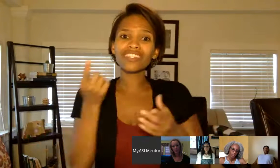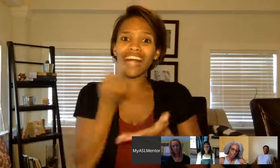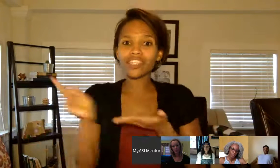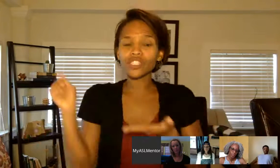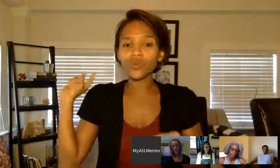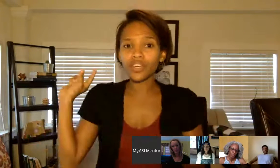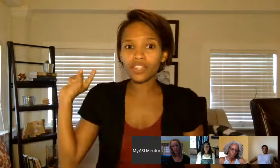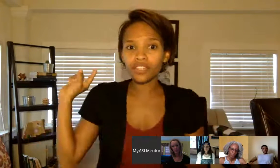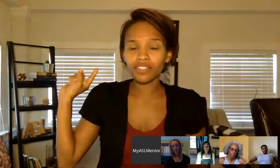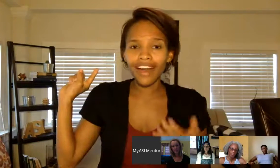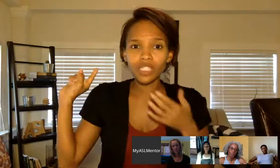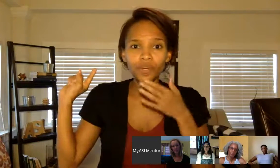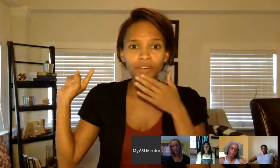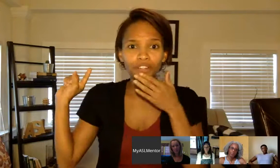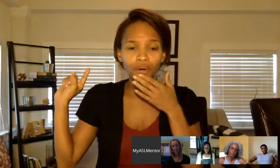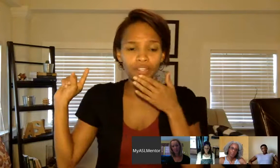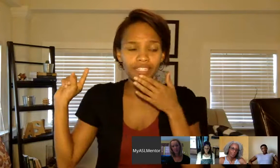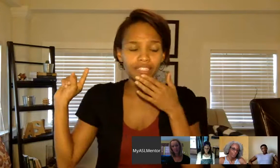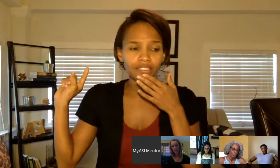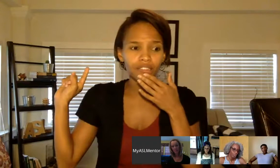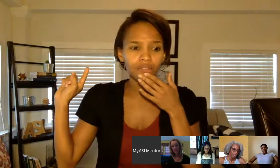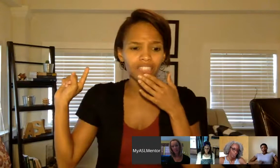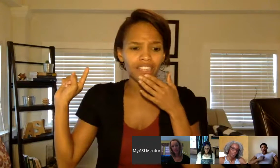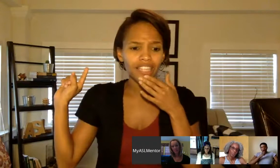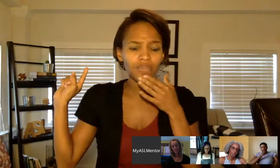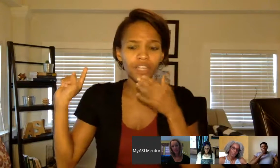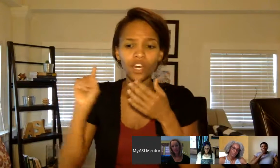similar to last week. Last week we noticed